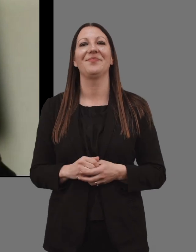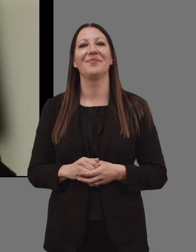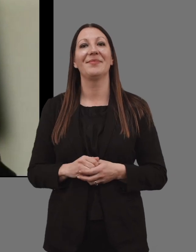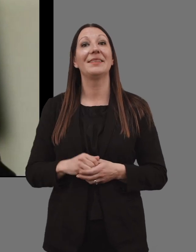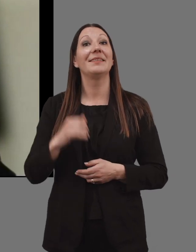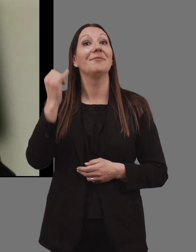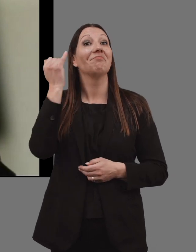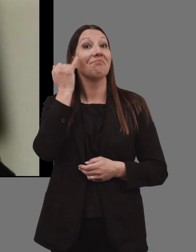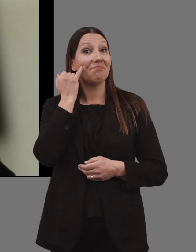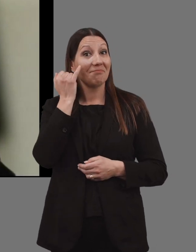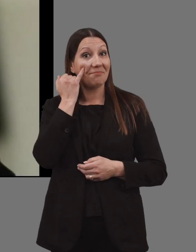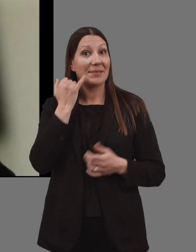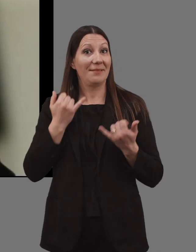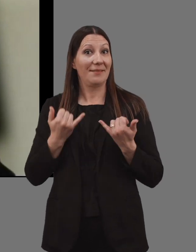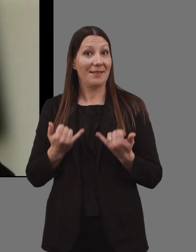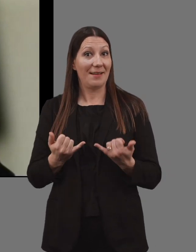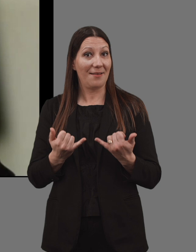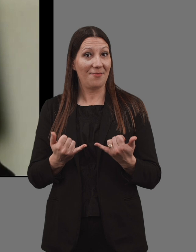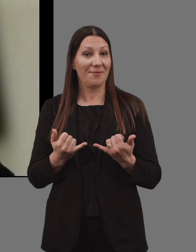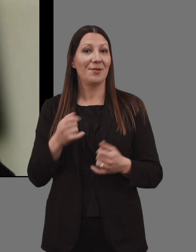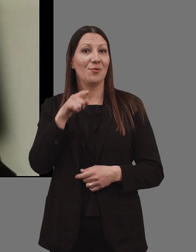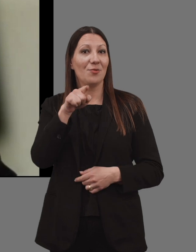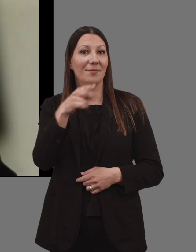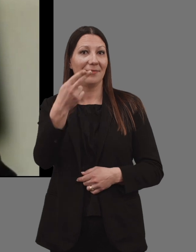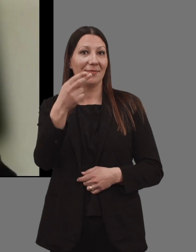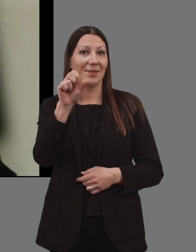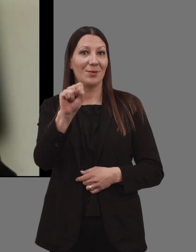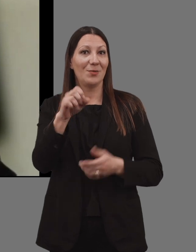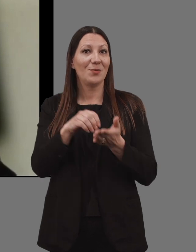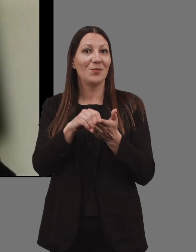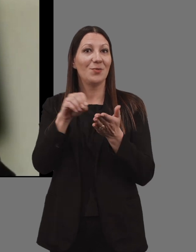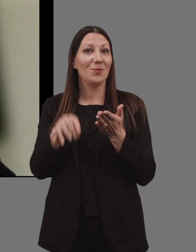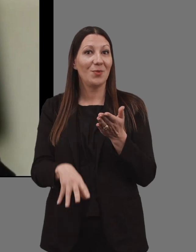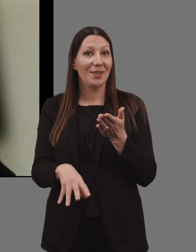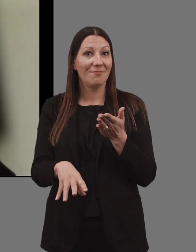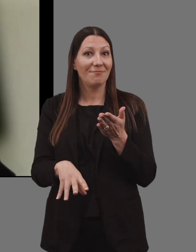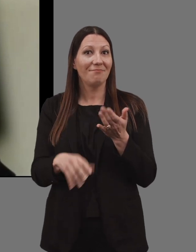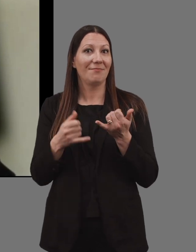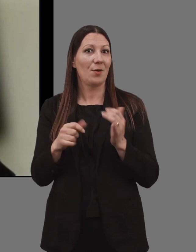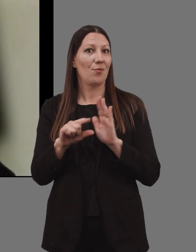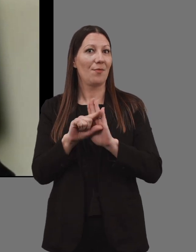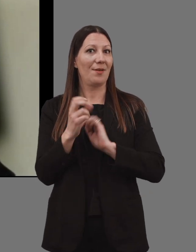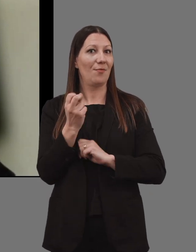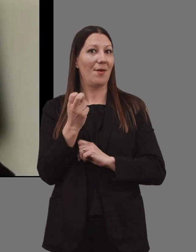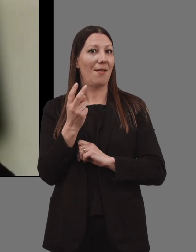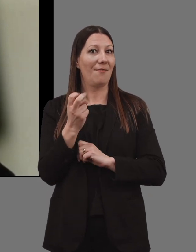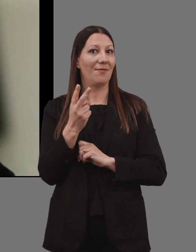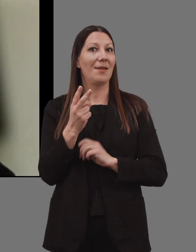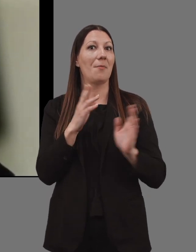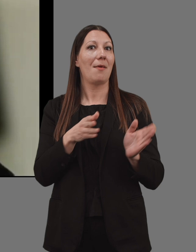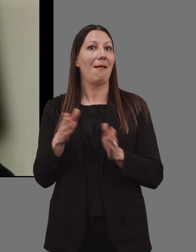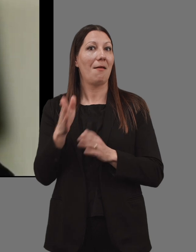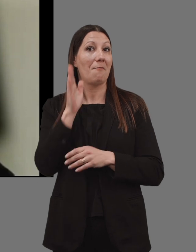are currently a Manitoba high school student and in grade 12 and you're looking to start in the fall